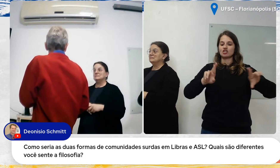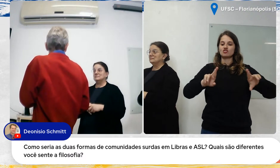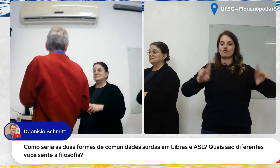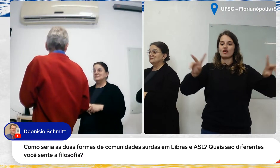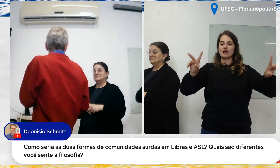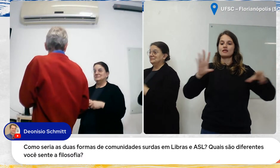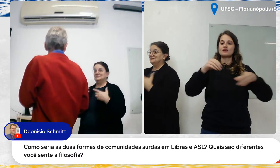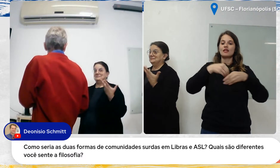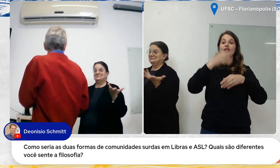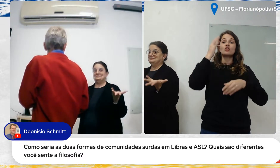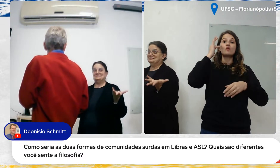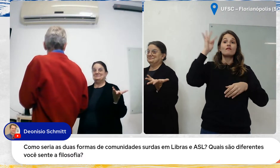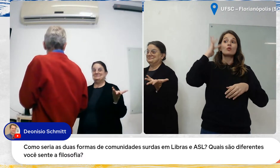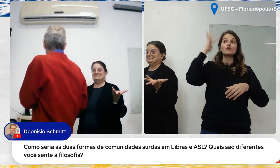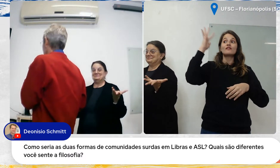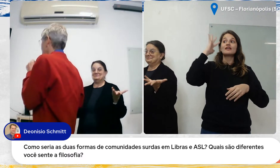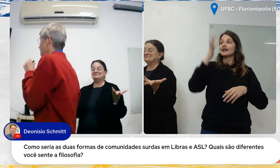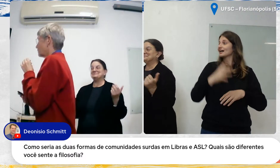in philosophy?